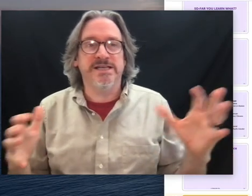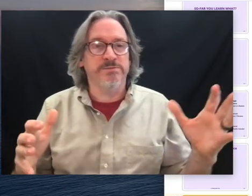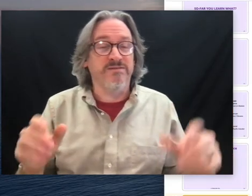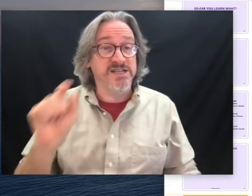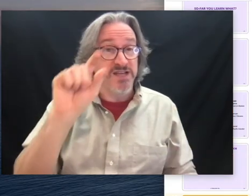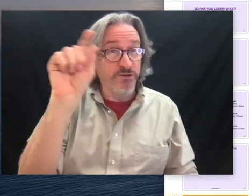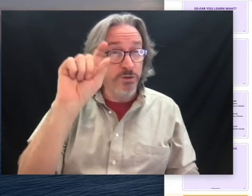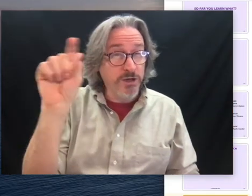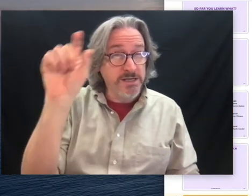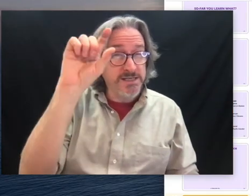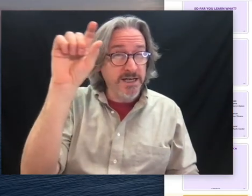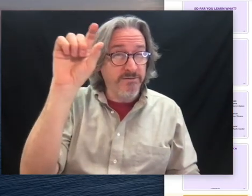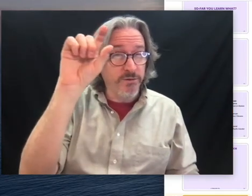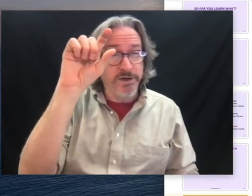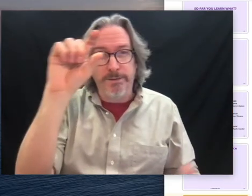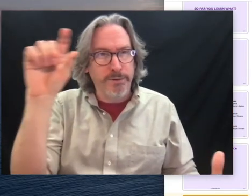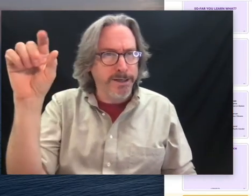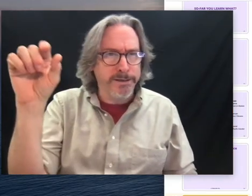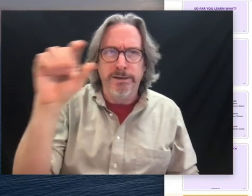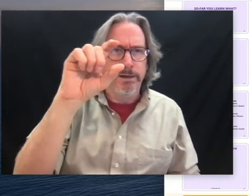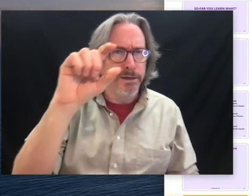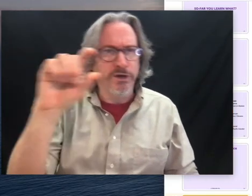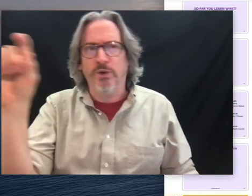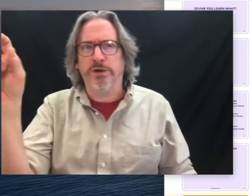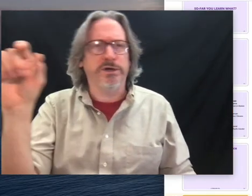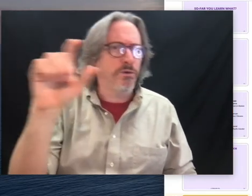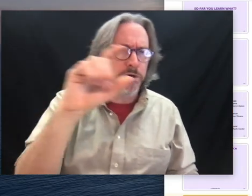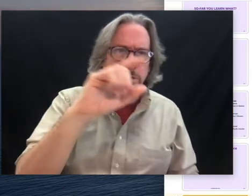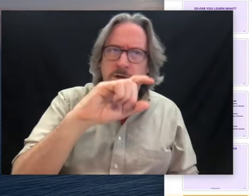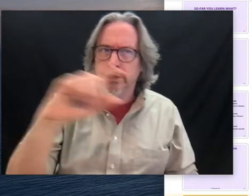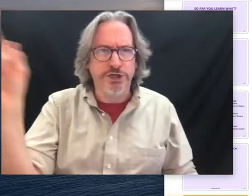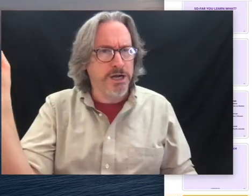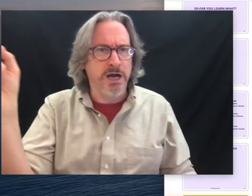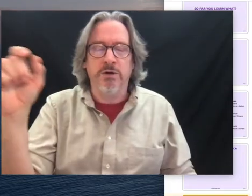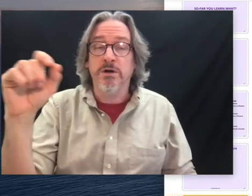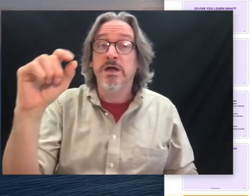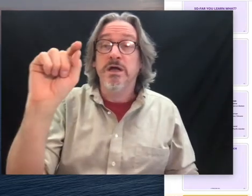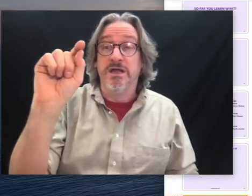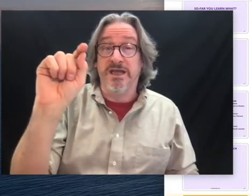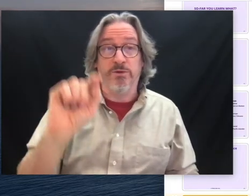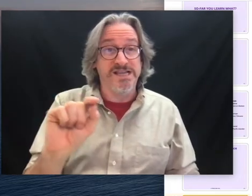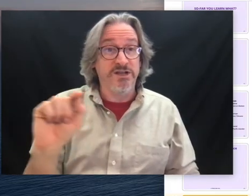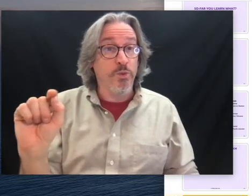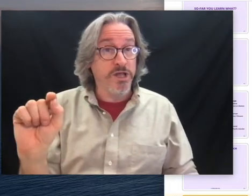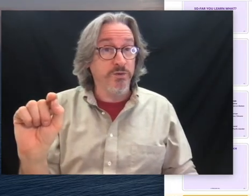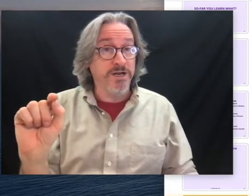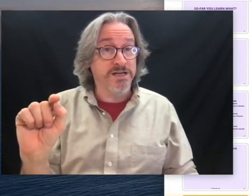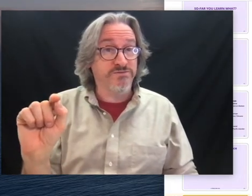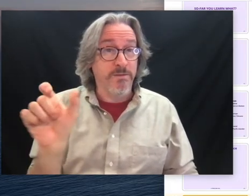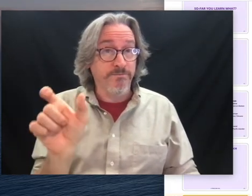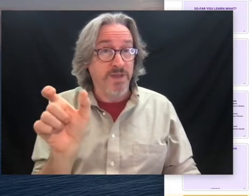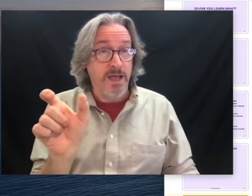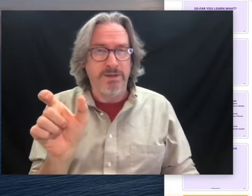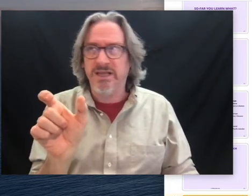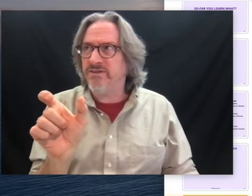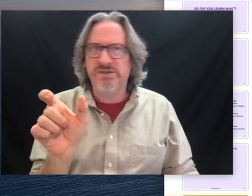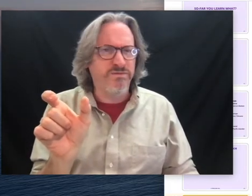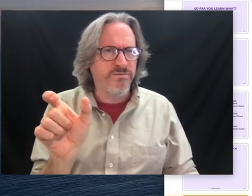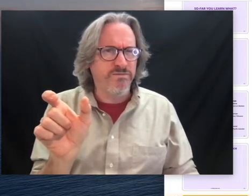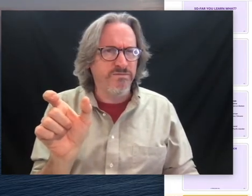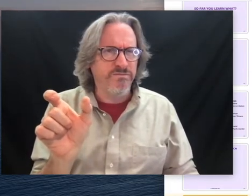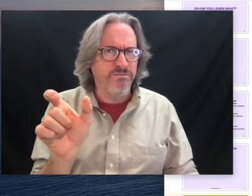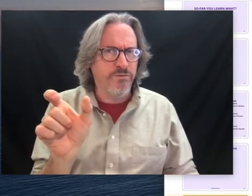the states and provinces. If you look up like New York or Chicago, it will tell you what unit it's from. I believe